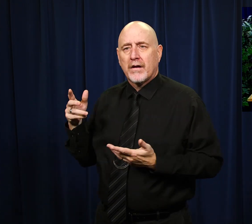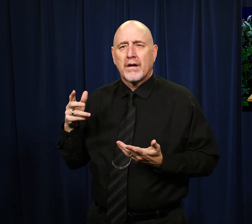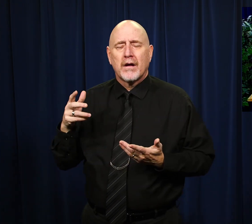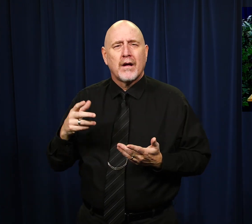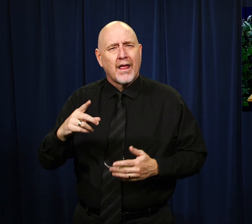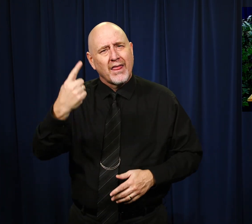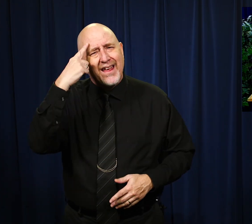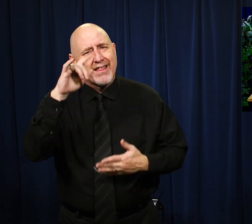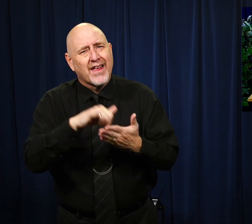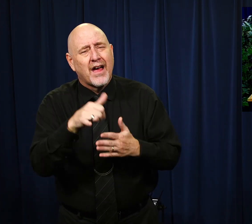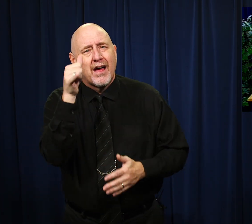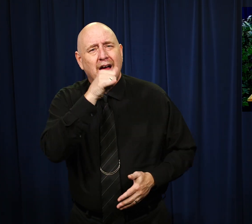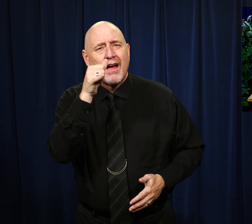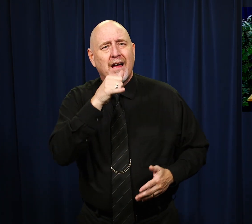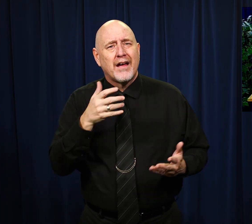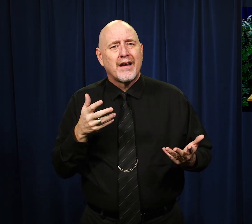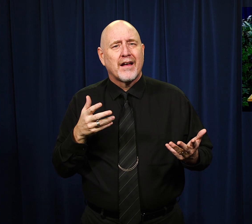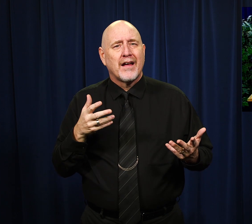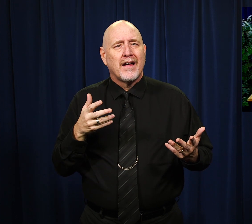Now think about that.